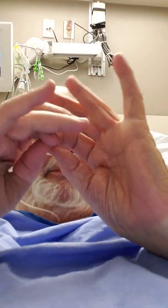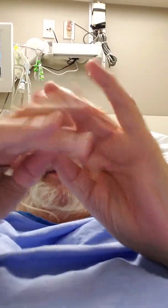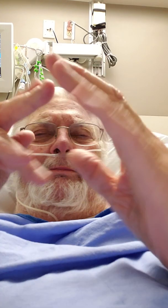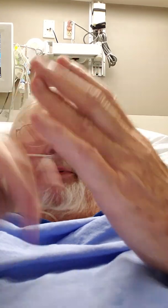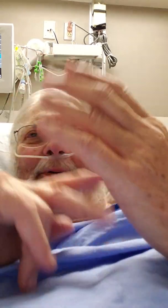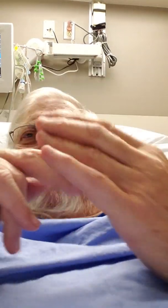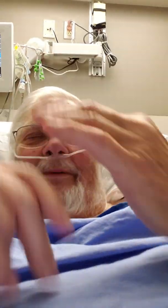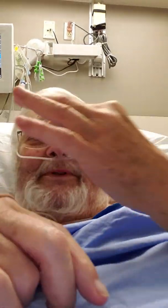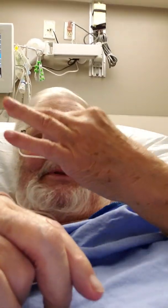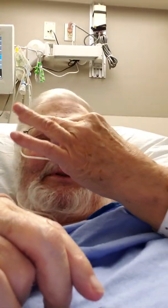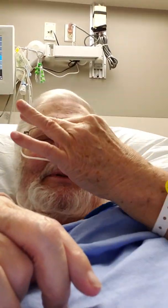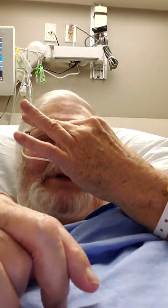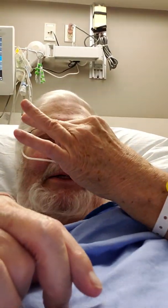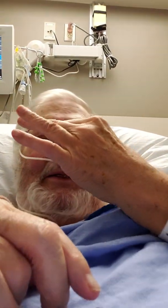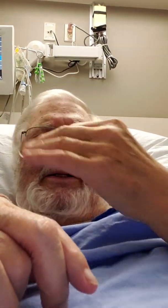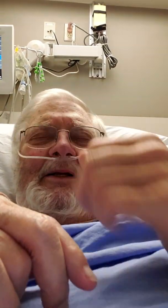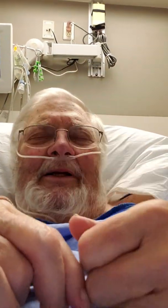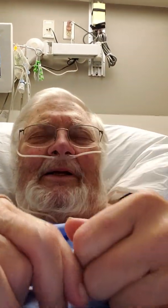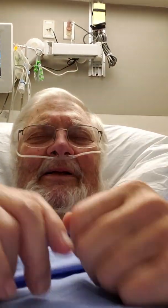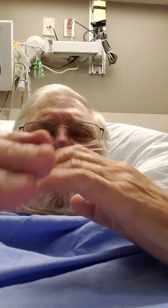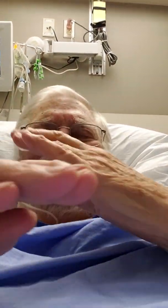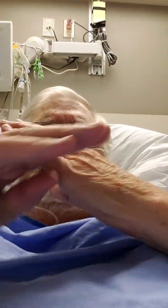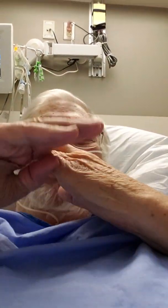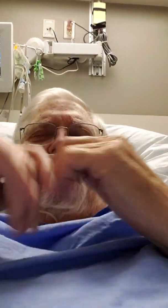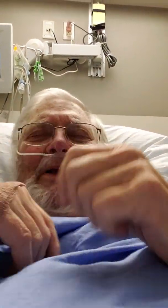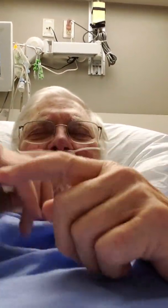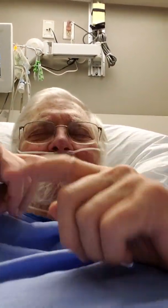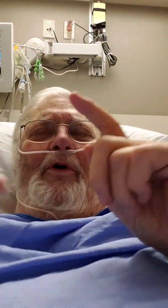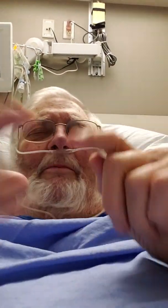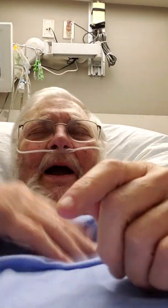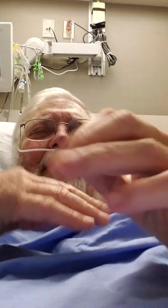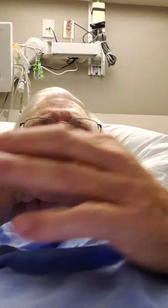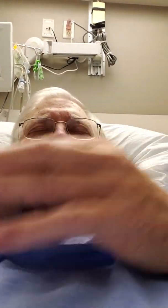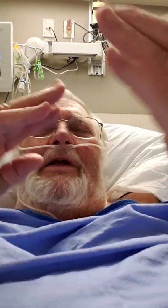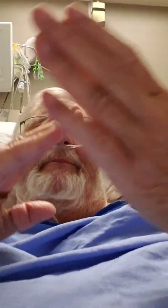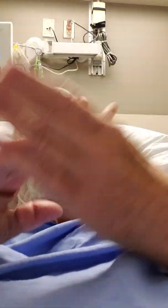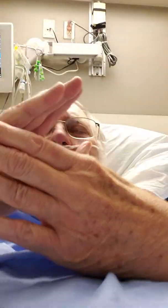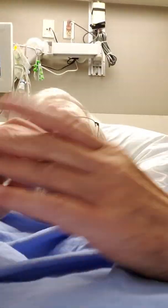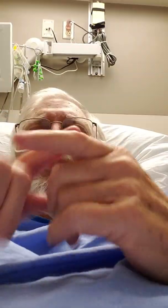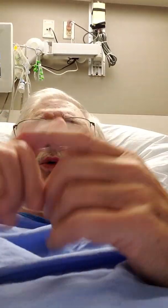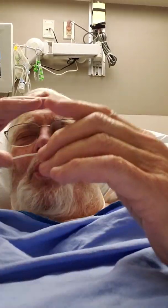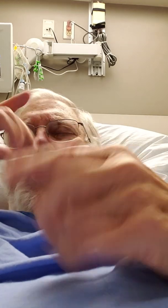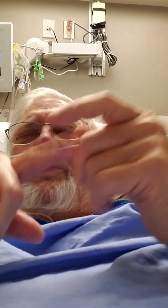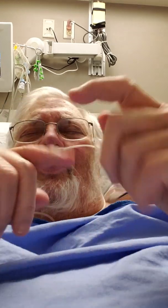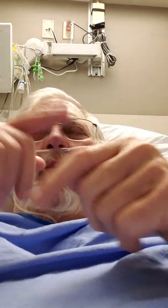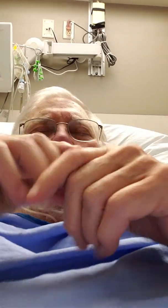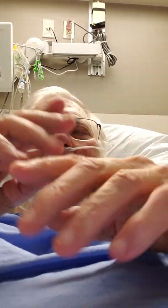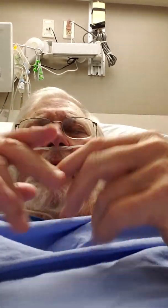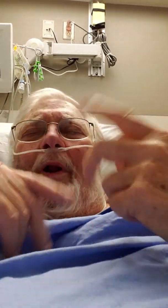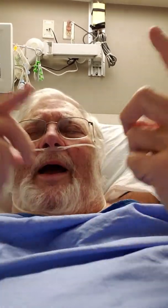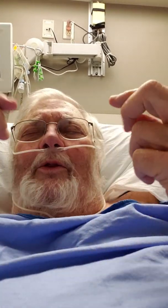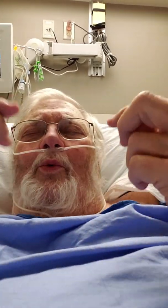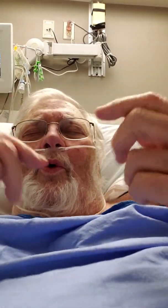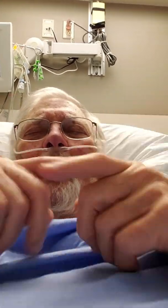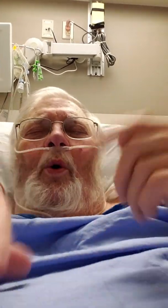interpreting program. But me for my being right. You know what's going on. But I do.